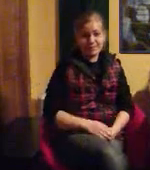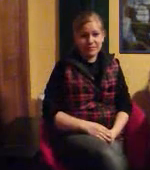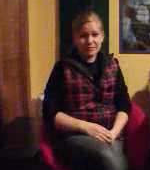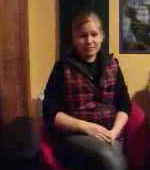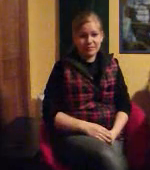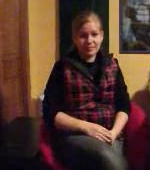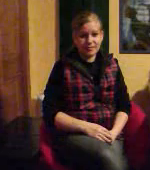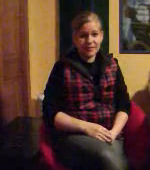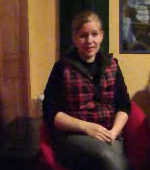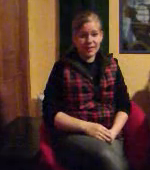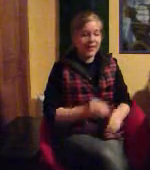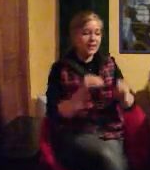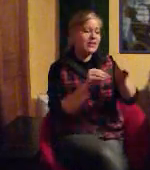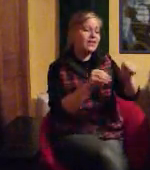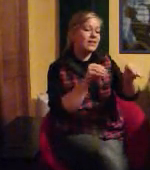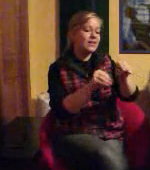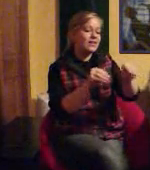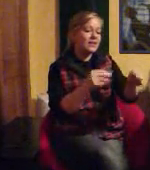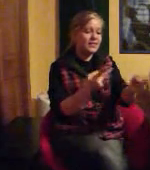And feed the lamb at the petting zoo.